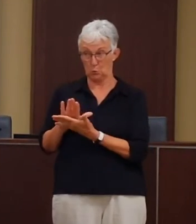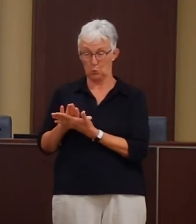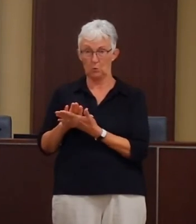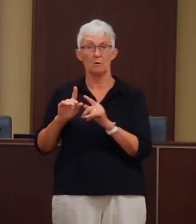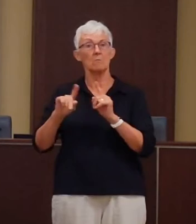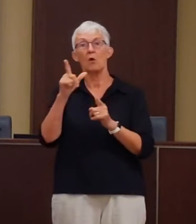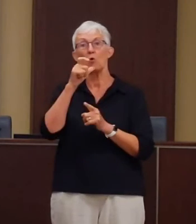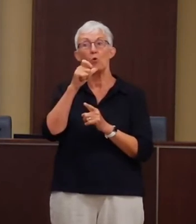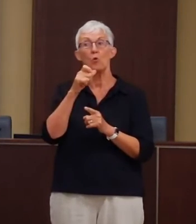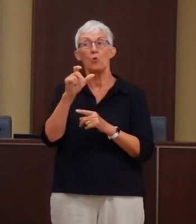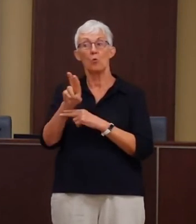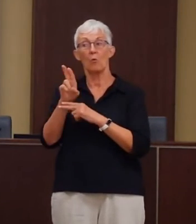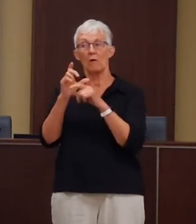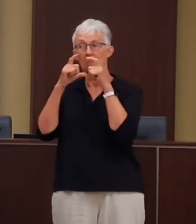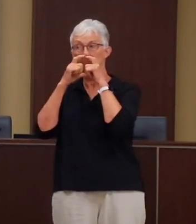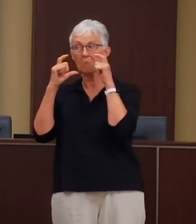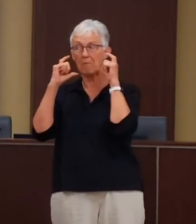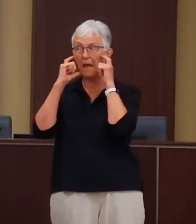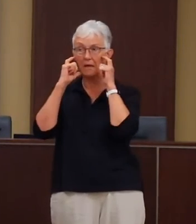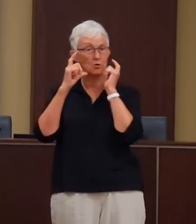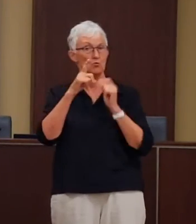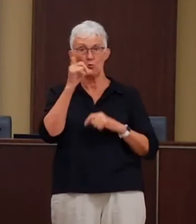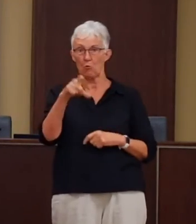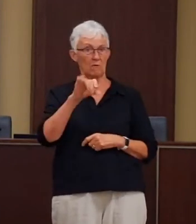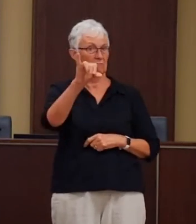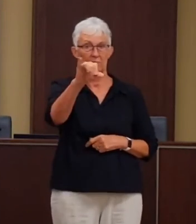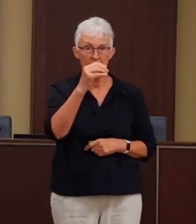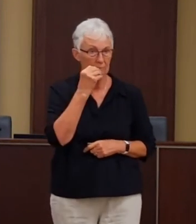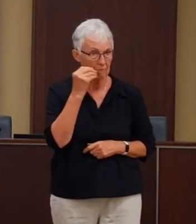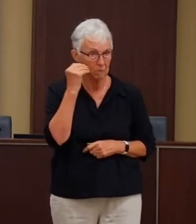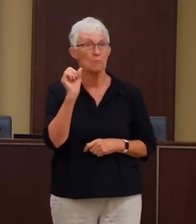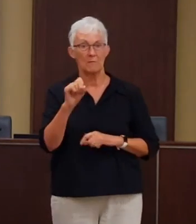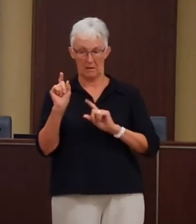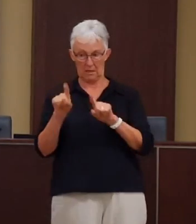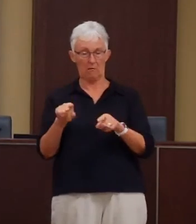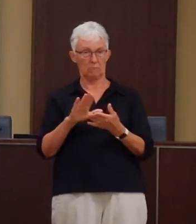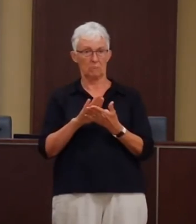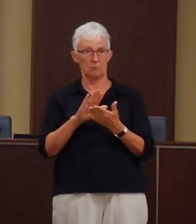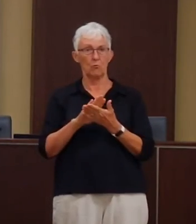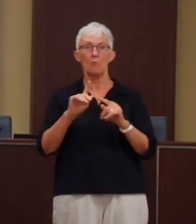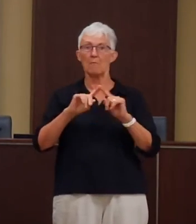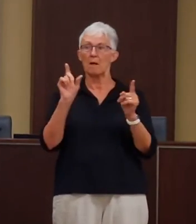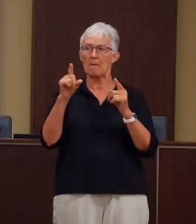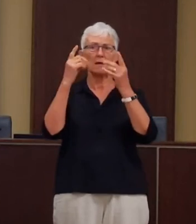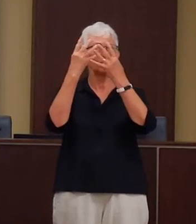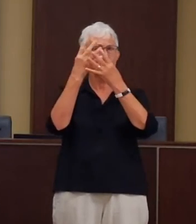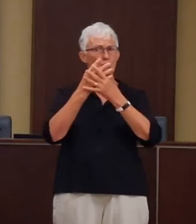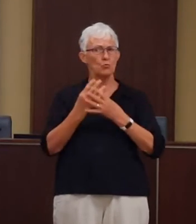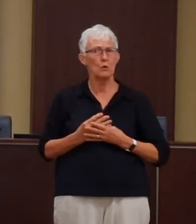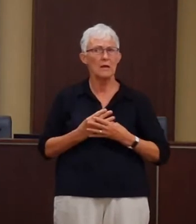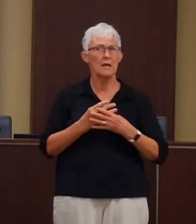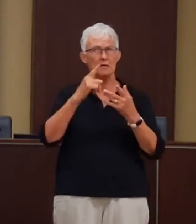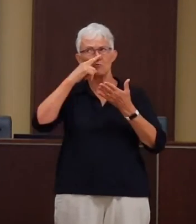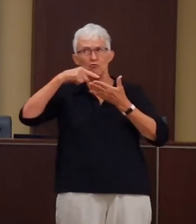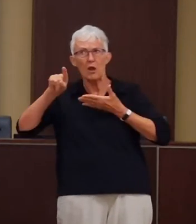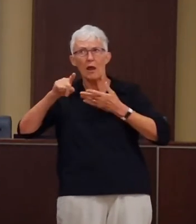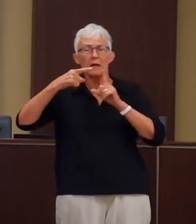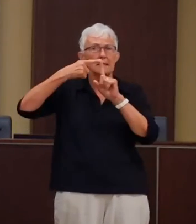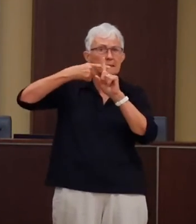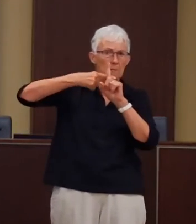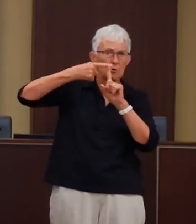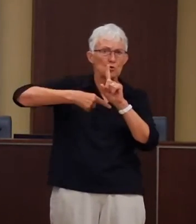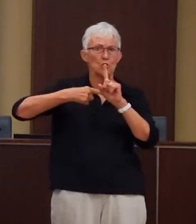to self-monitor. And again, because we want our students to stay in school, we're hoping that they either